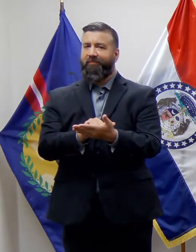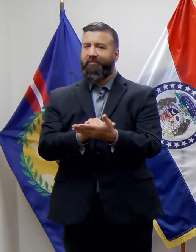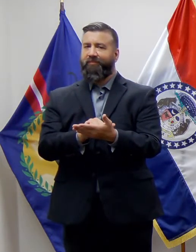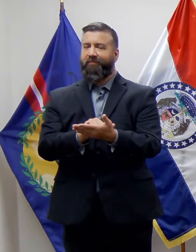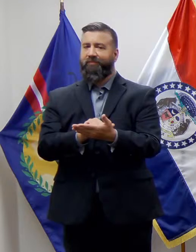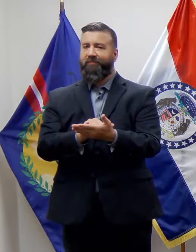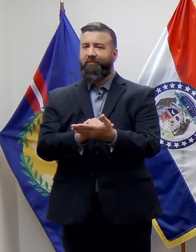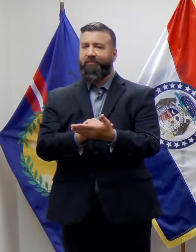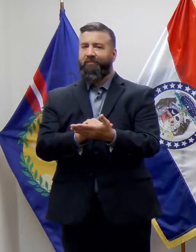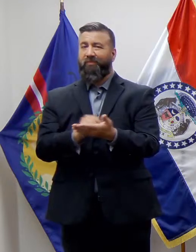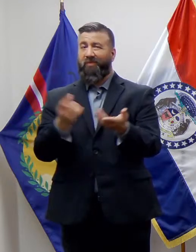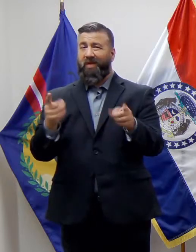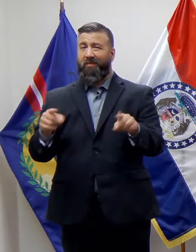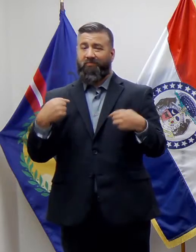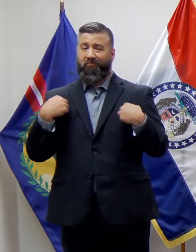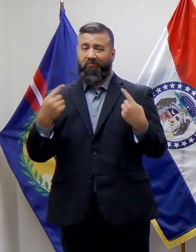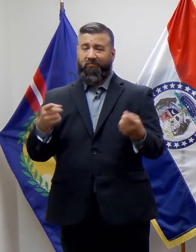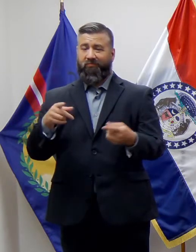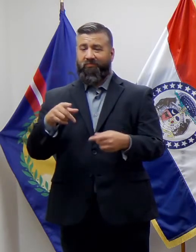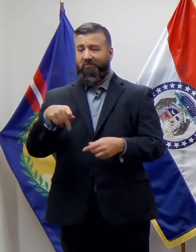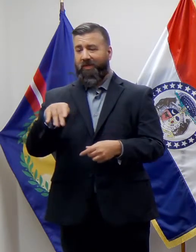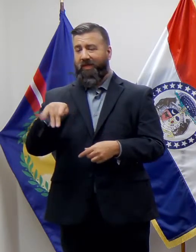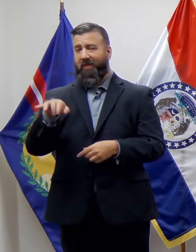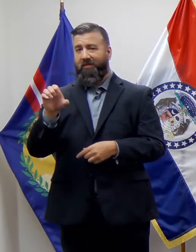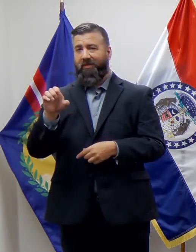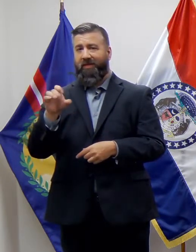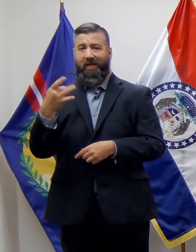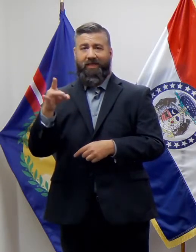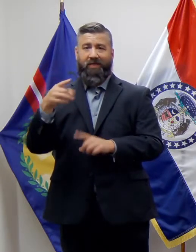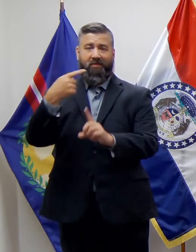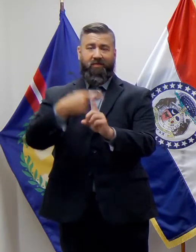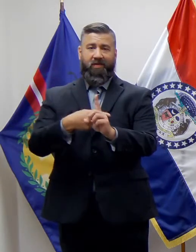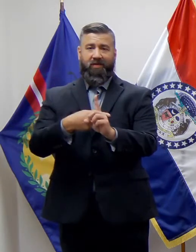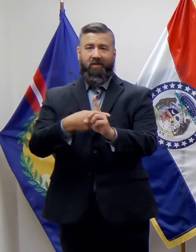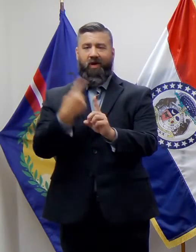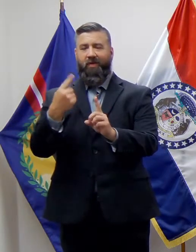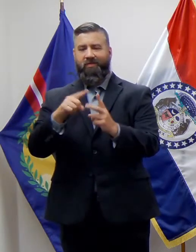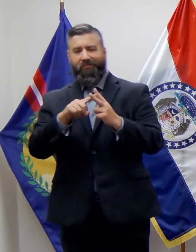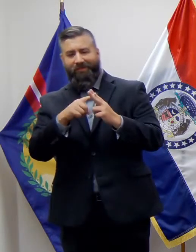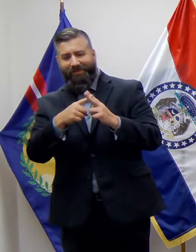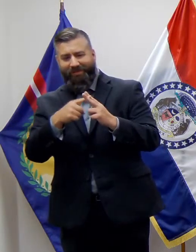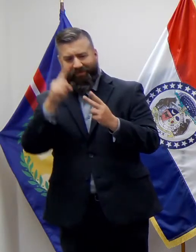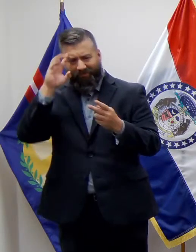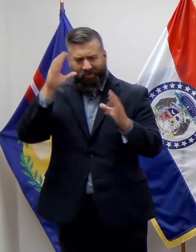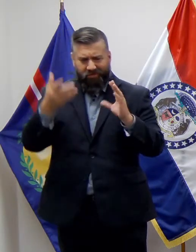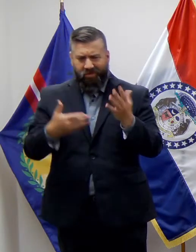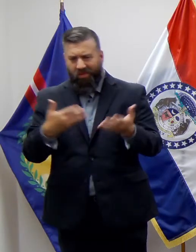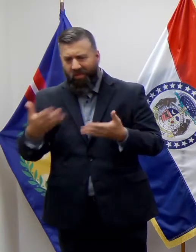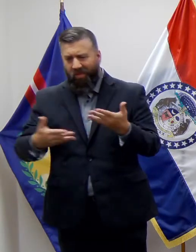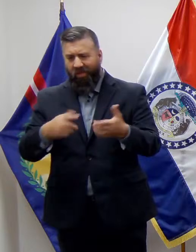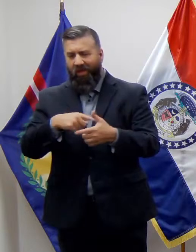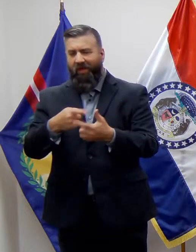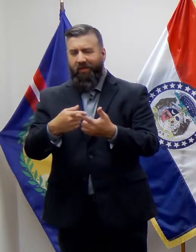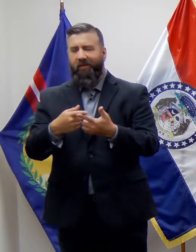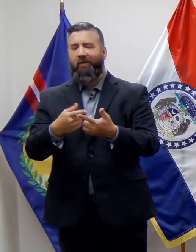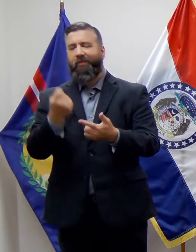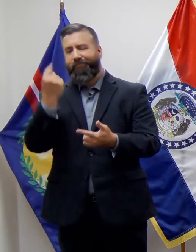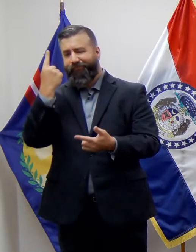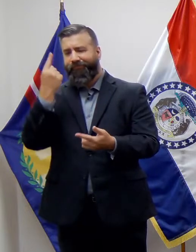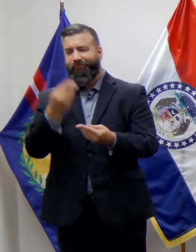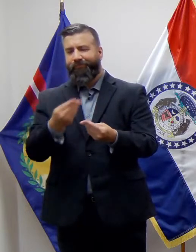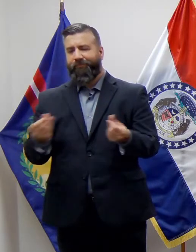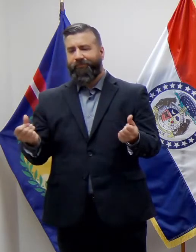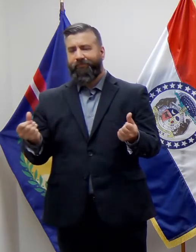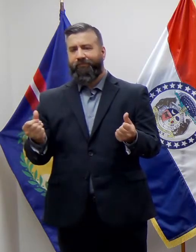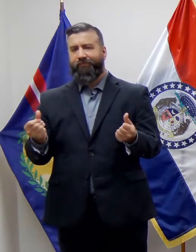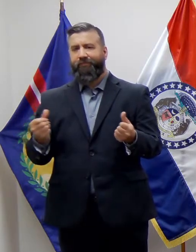that's where we've been since the beginning of the pandemic, 18 months. There's always been some initial confusion around public health orders, and then they get sorted out. That's not unique to St.